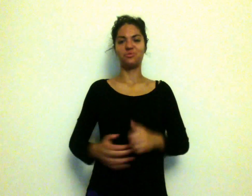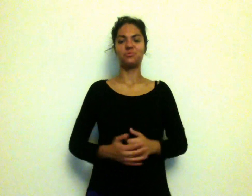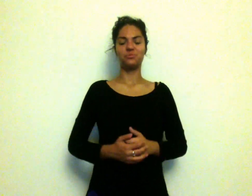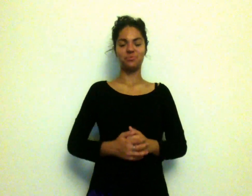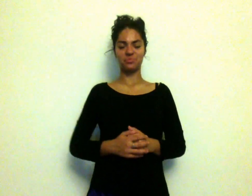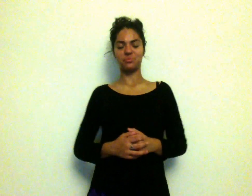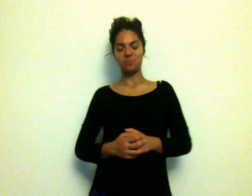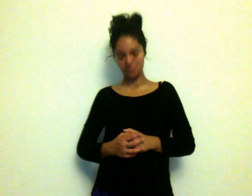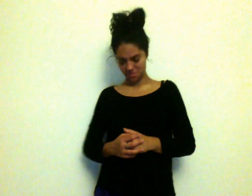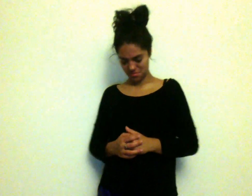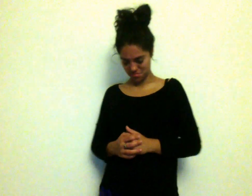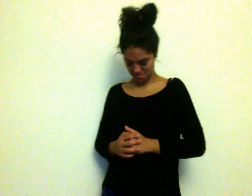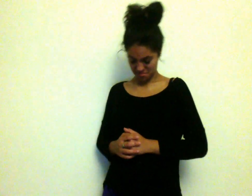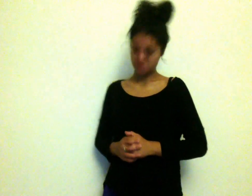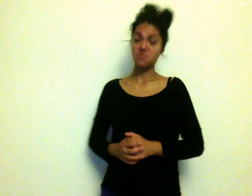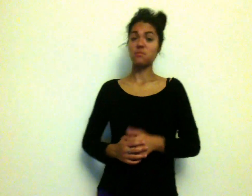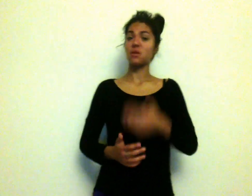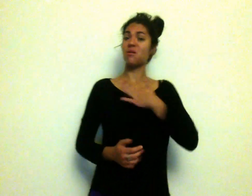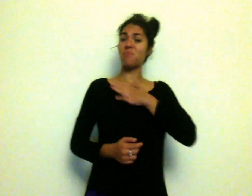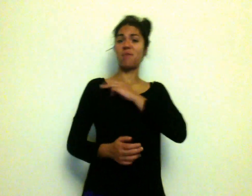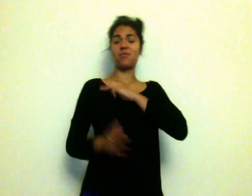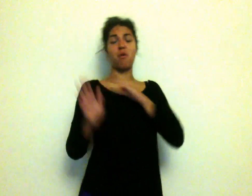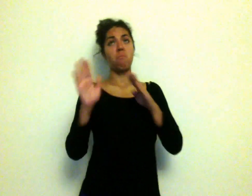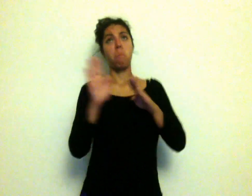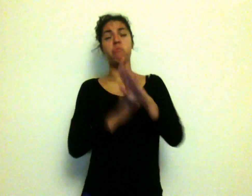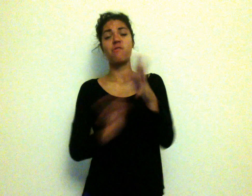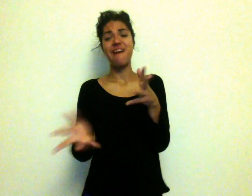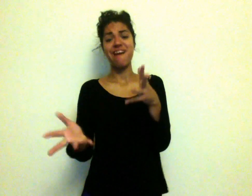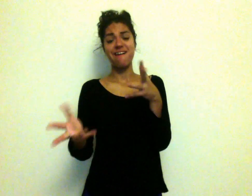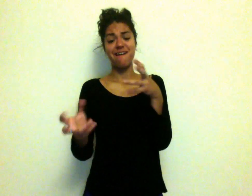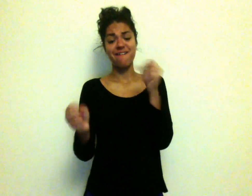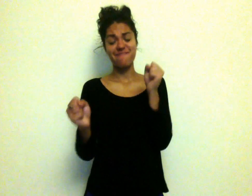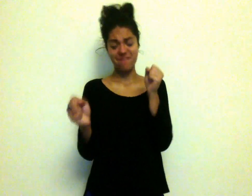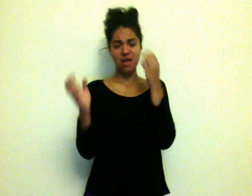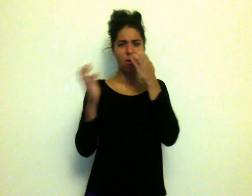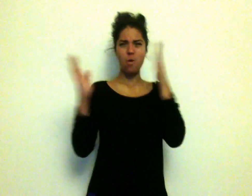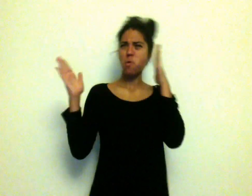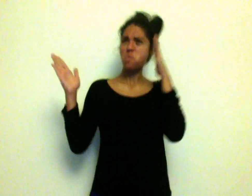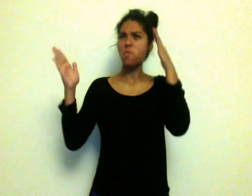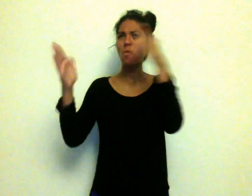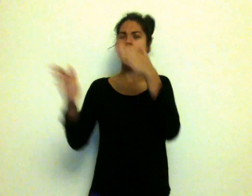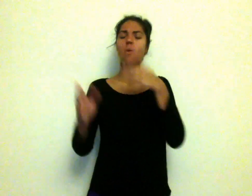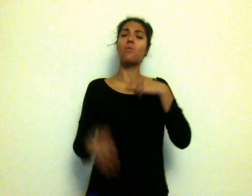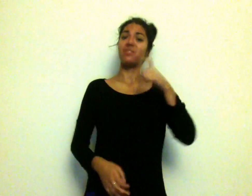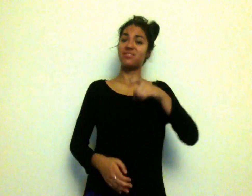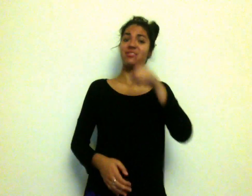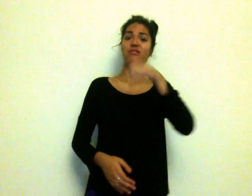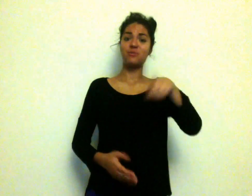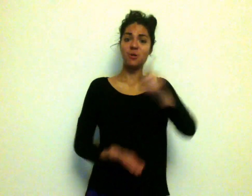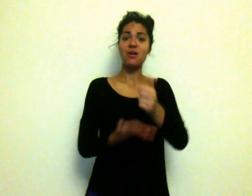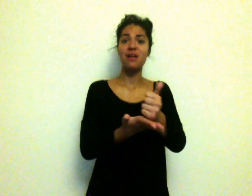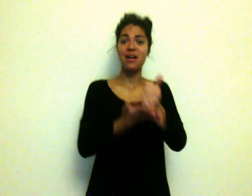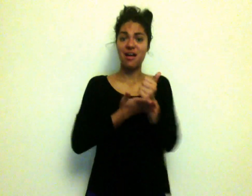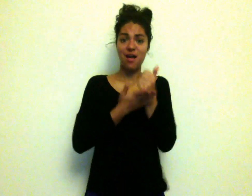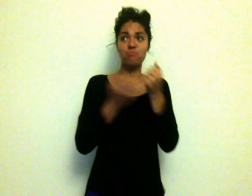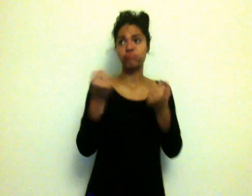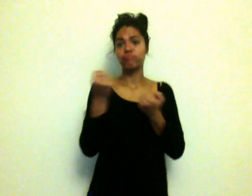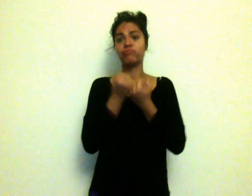and we need you to stand with us and be enablers for us. Please ask the Lord what he would have you to do to stand